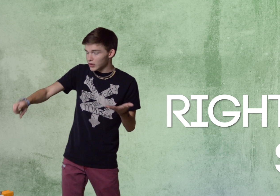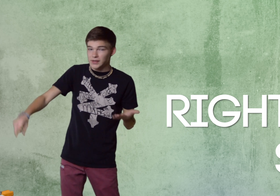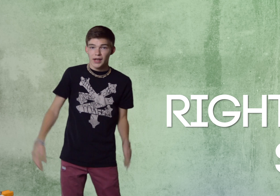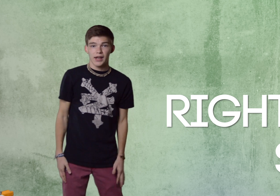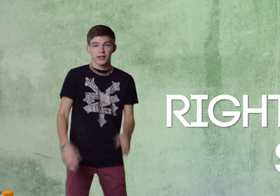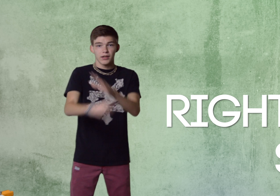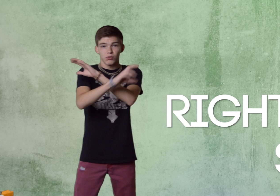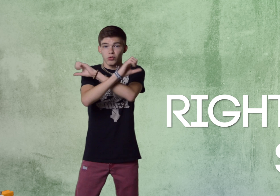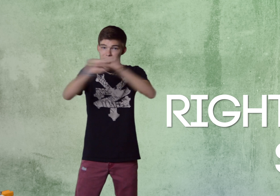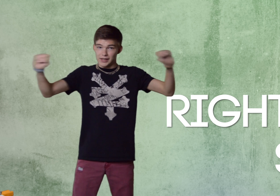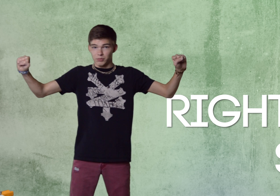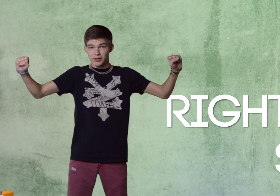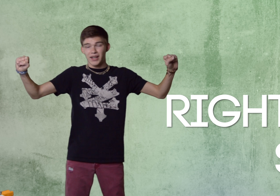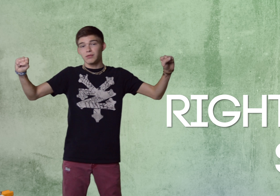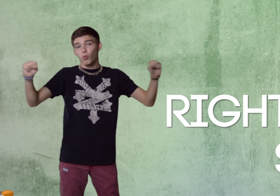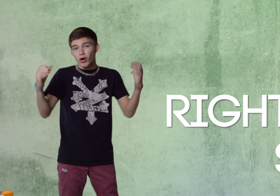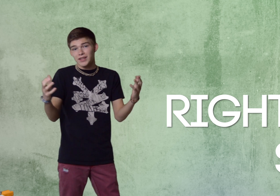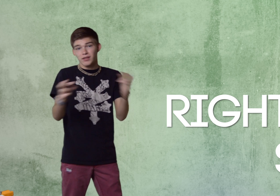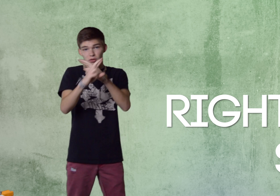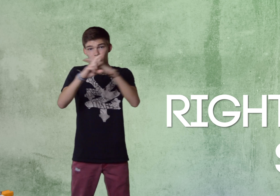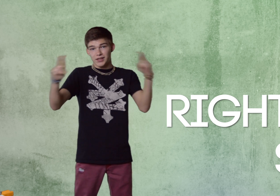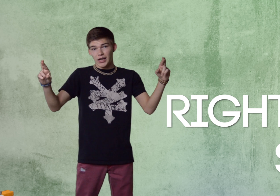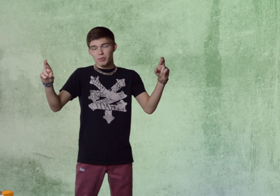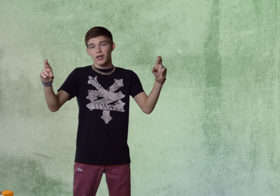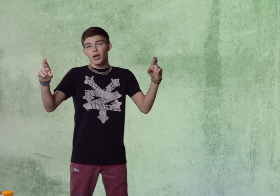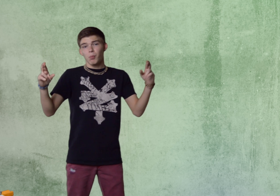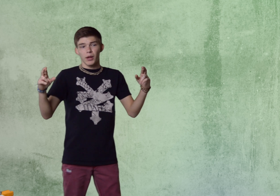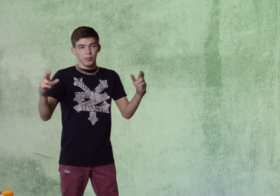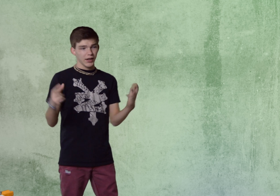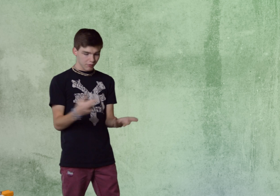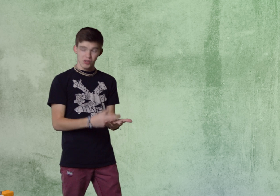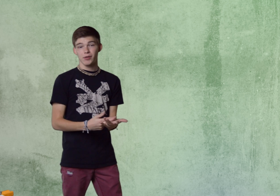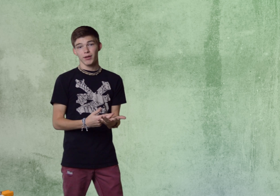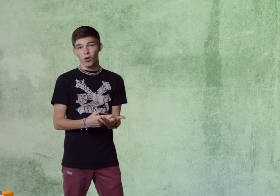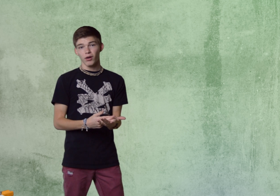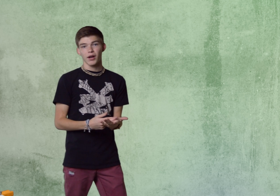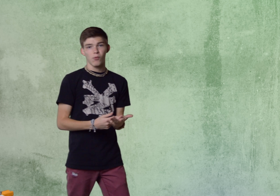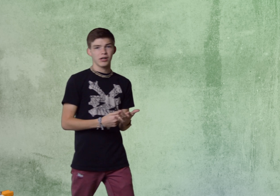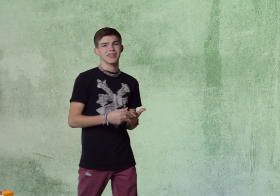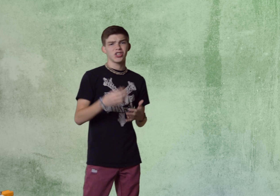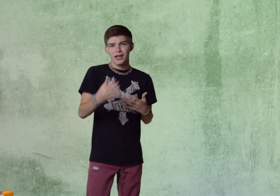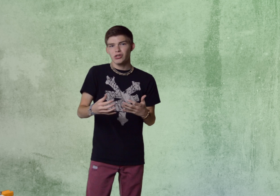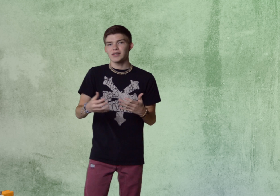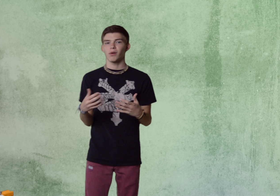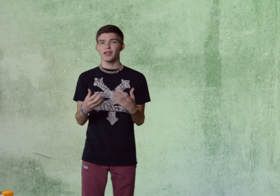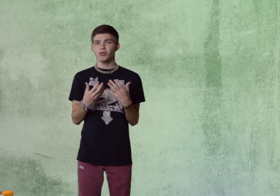Righteous and redeemed. I wanted to do redeemed, but because of just doing an R, I wanted to change it, so I